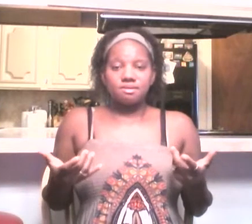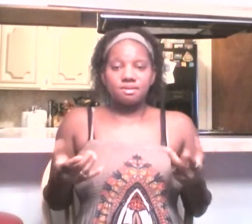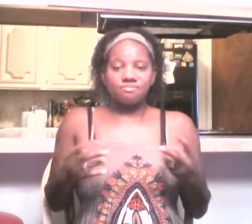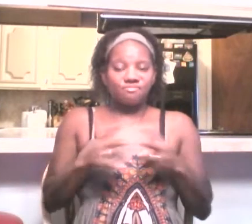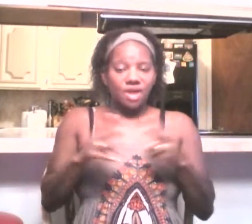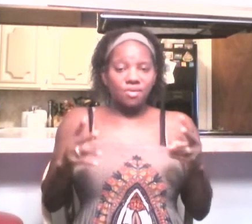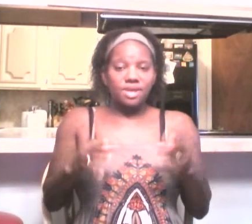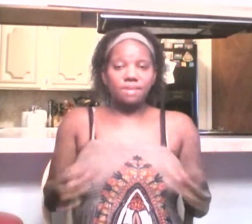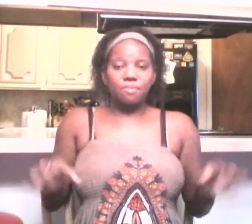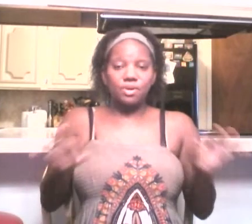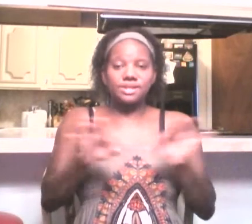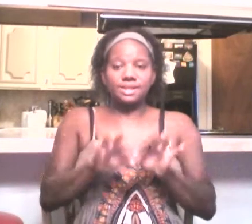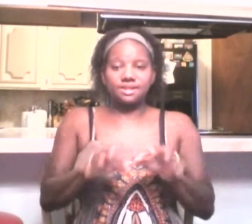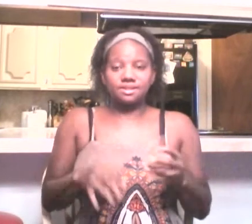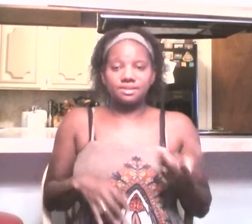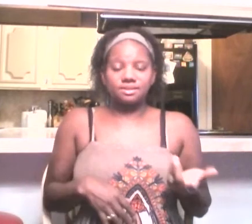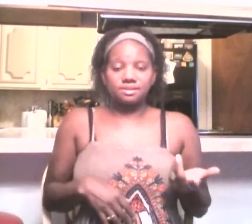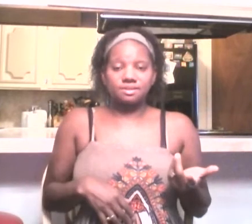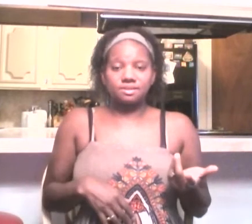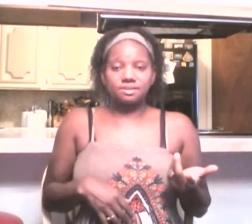It's very important.